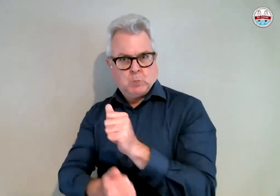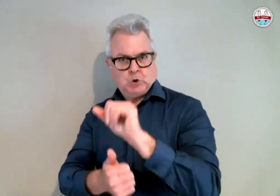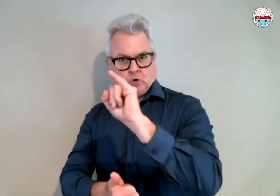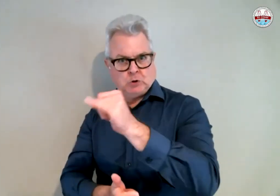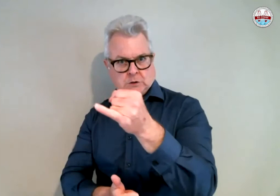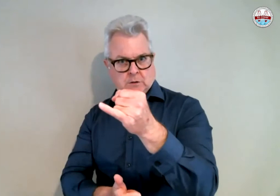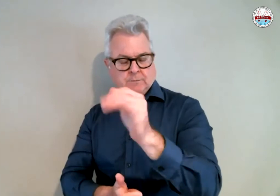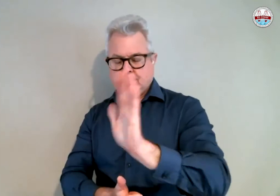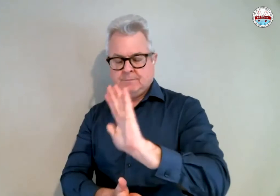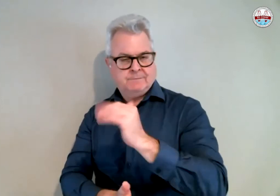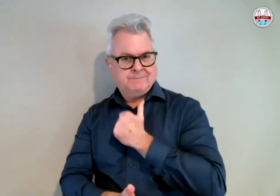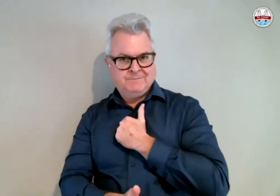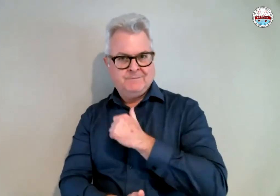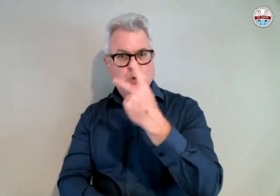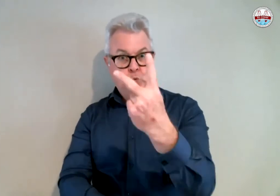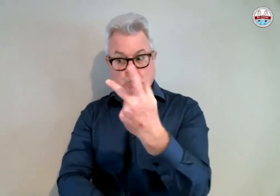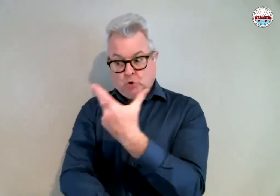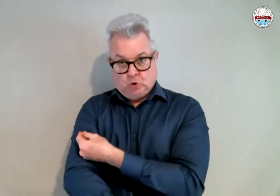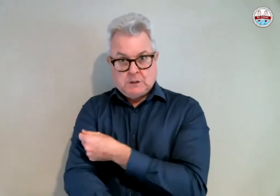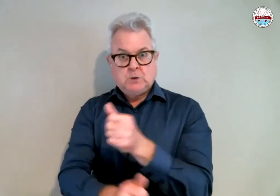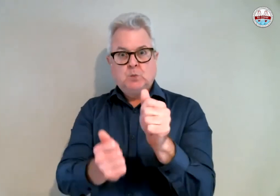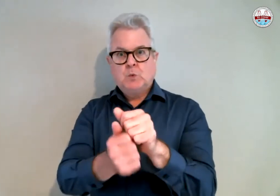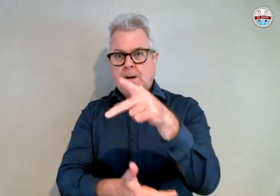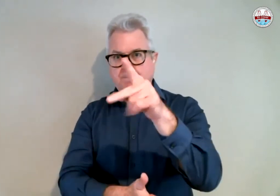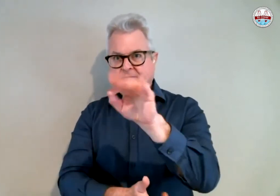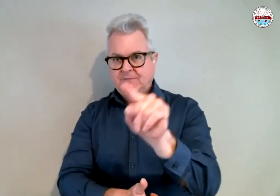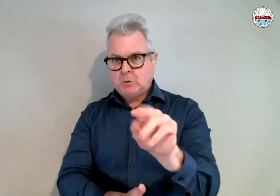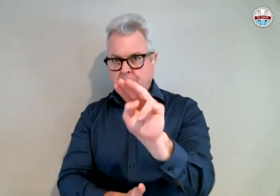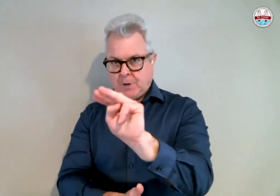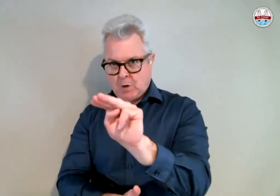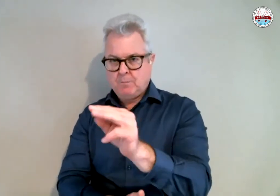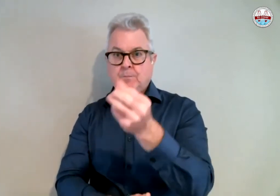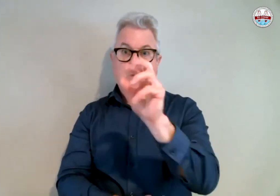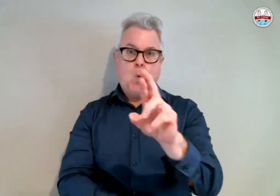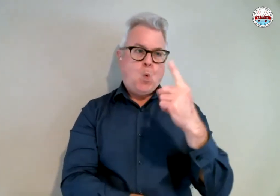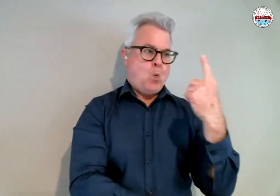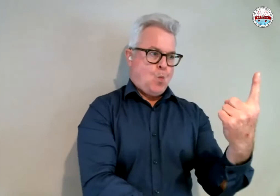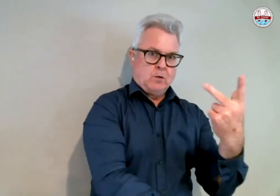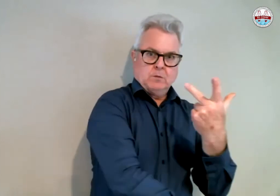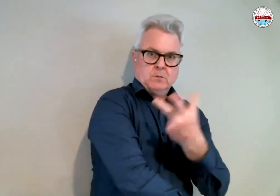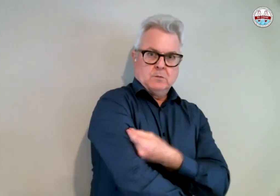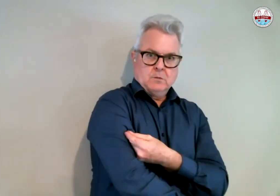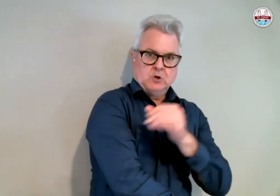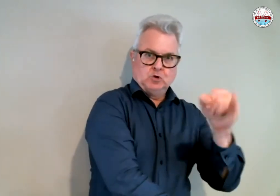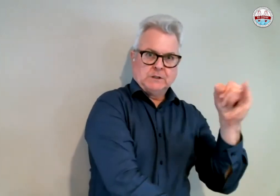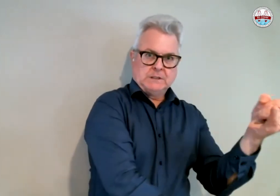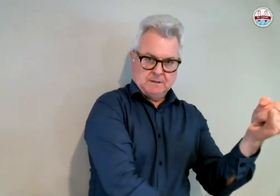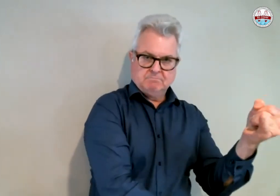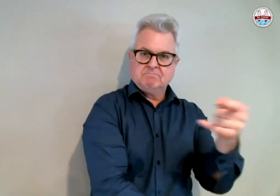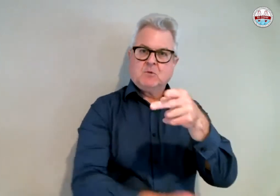you had your first 2 vaccines with either Pfizer or Moderna, or your 1 vaccine through Johnson &